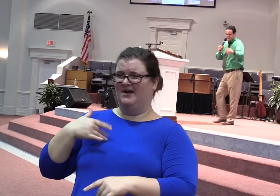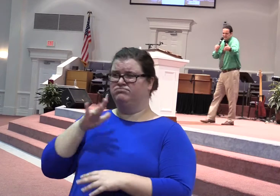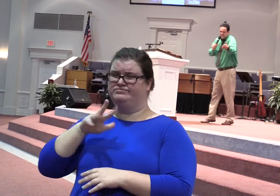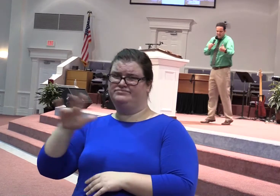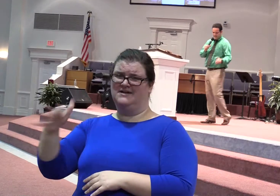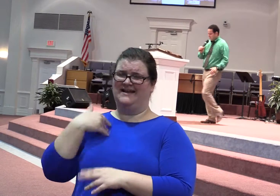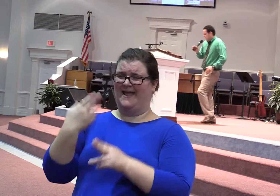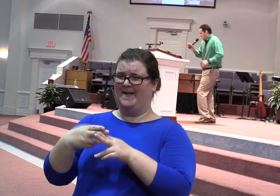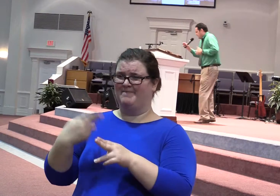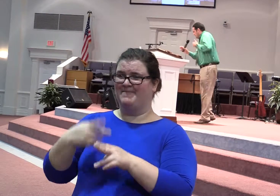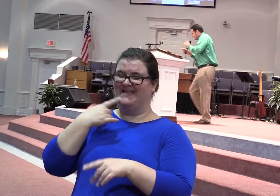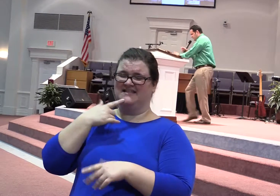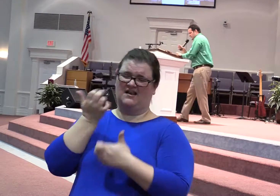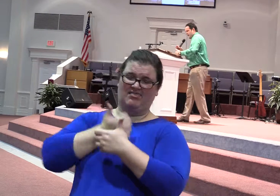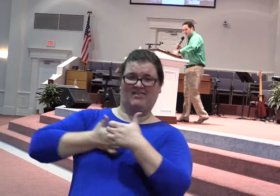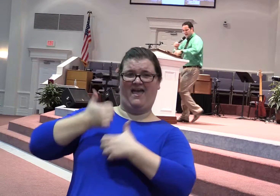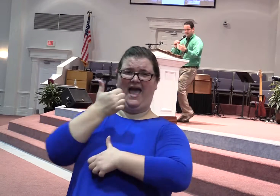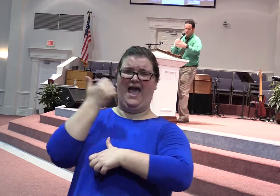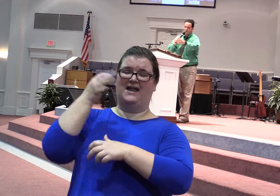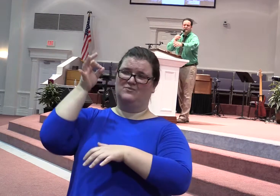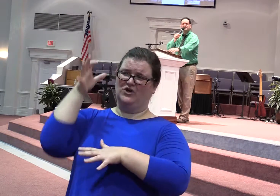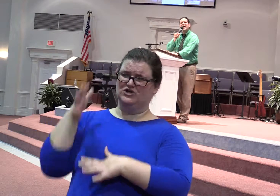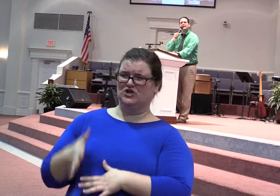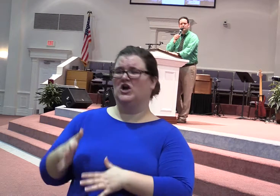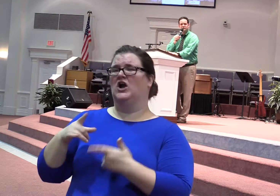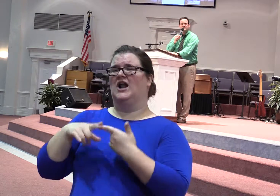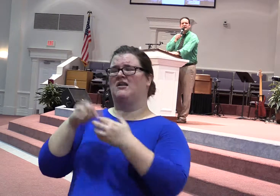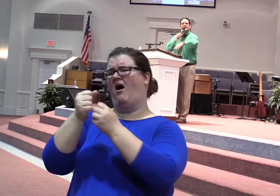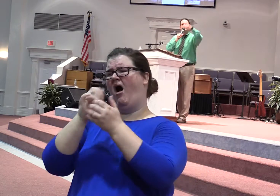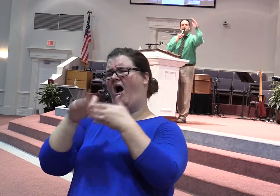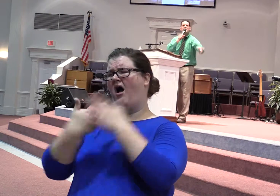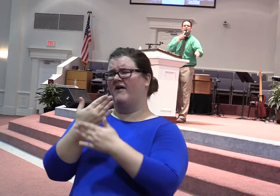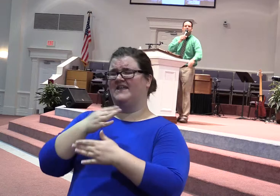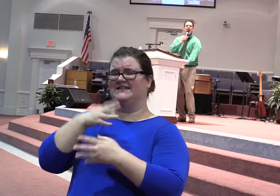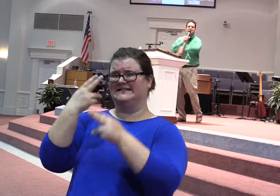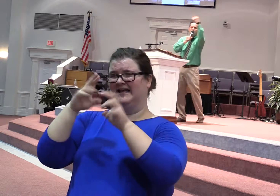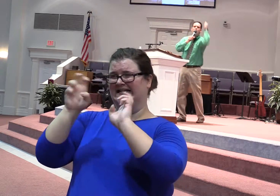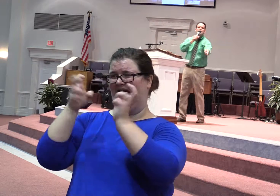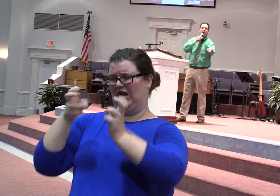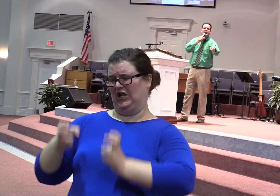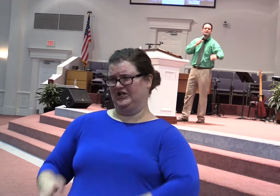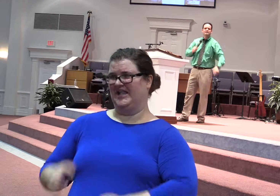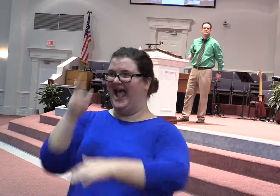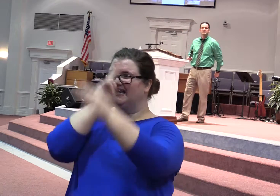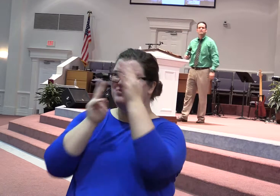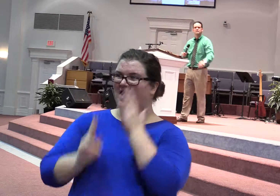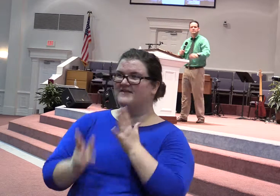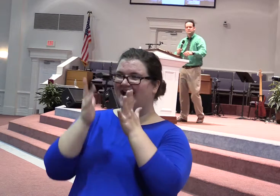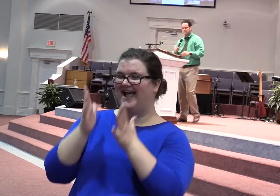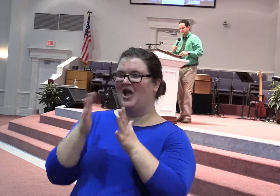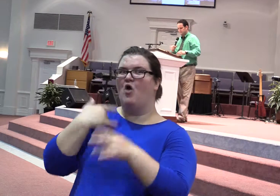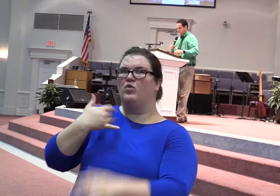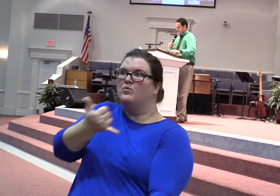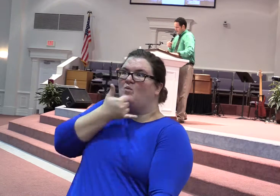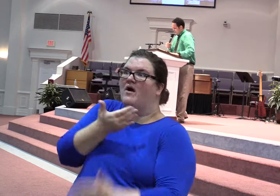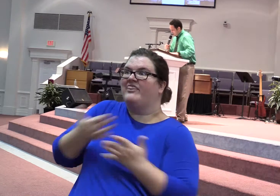And the deacon and missionary and all his titles, and he's prophesying the wrong thing. That's right.